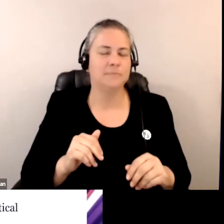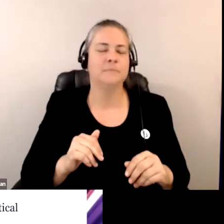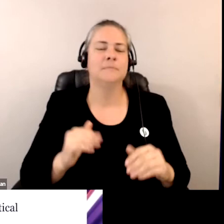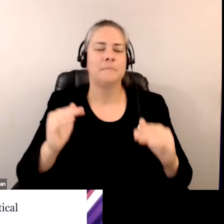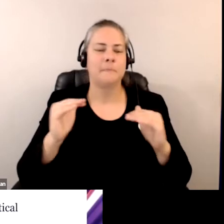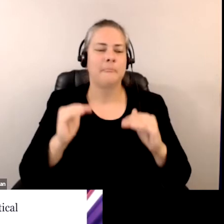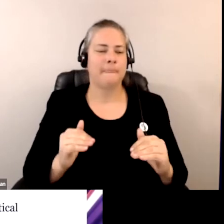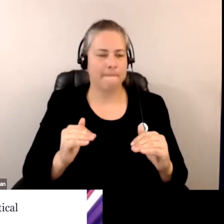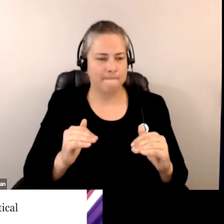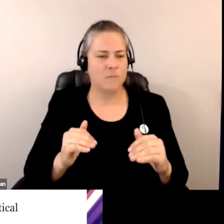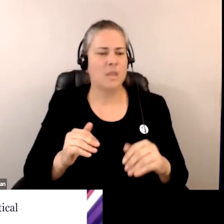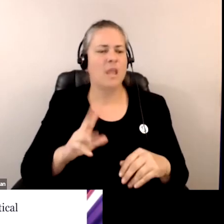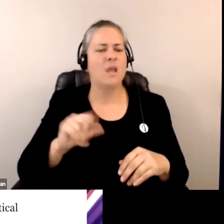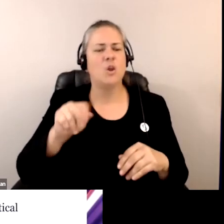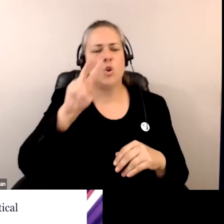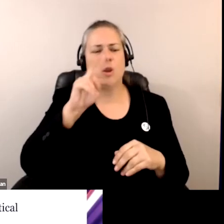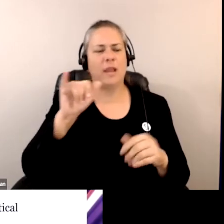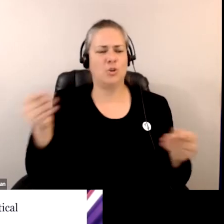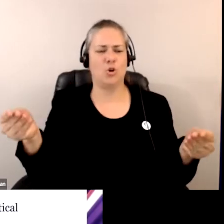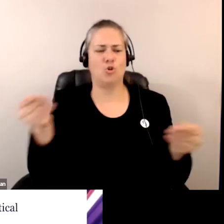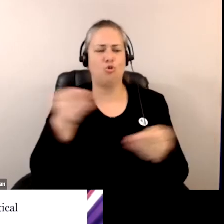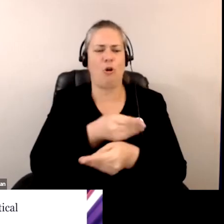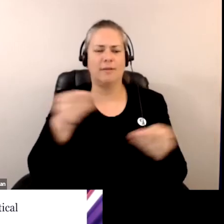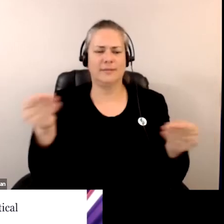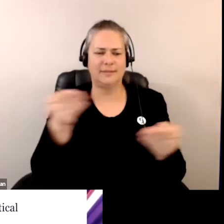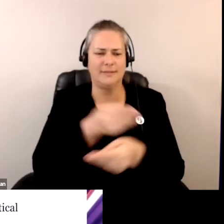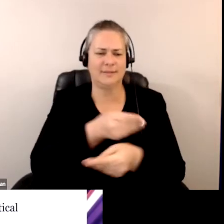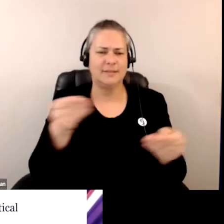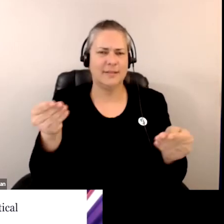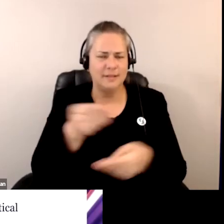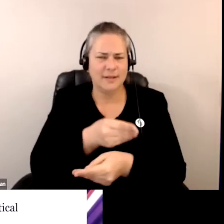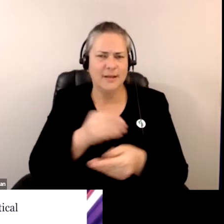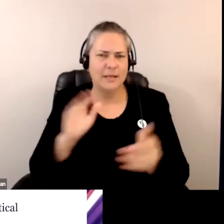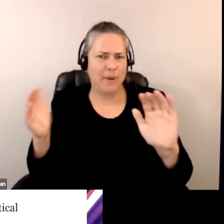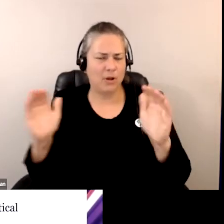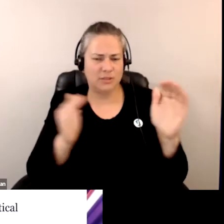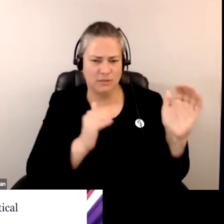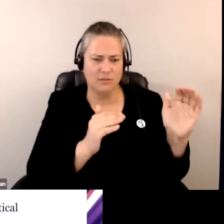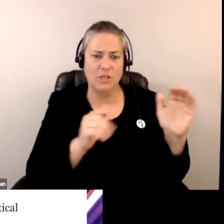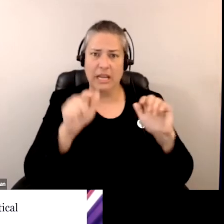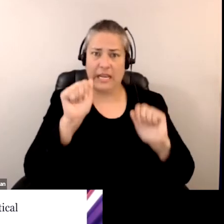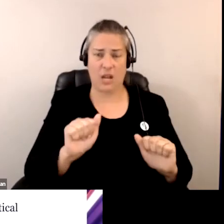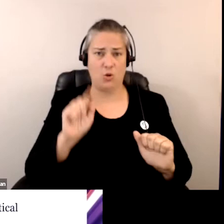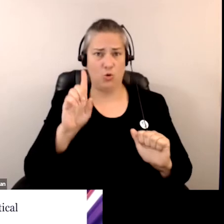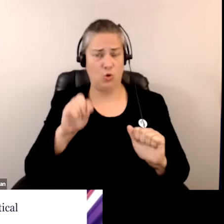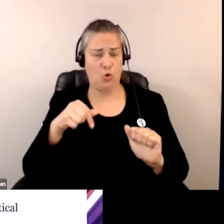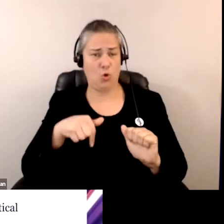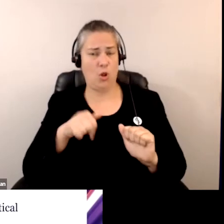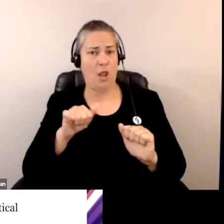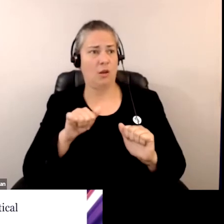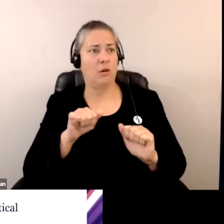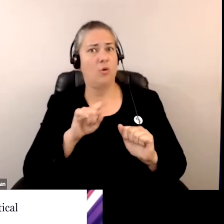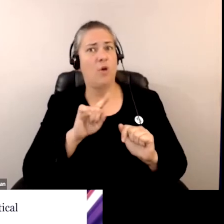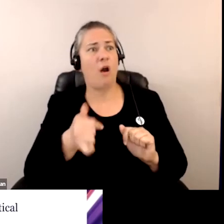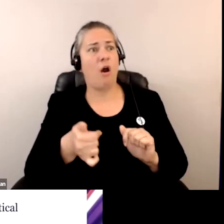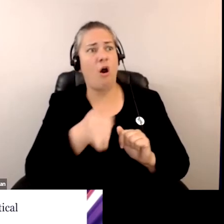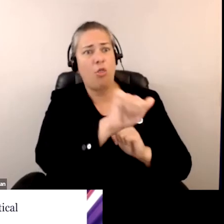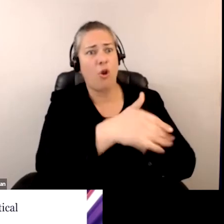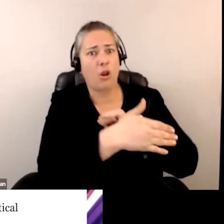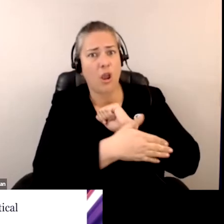and international comparisons, which NCS is perfectly positioned to do, both outward facing toward other countries, but